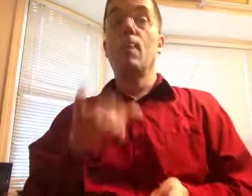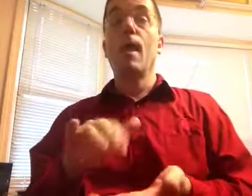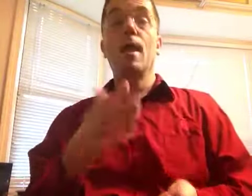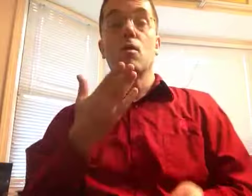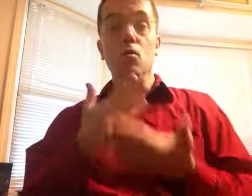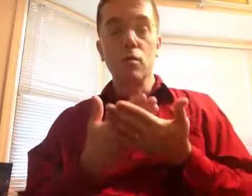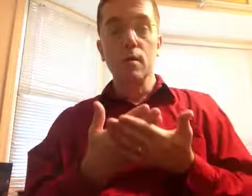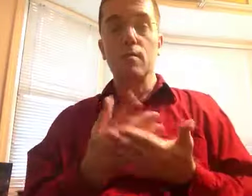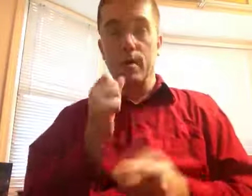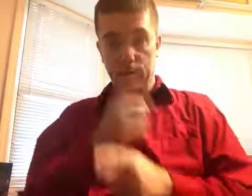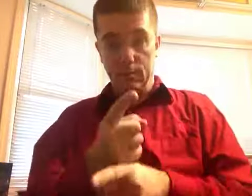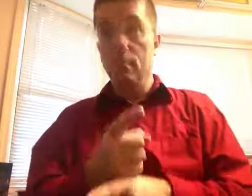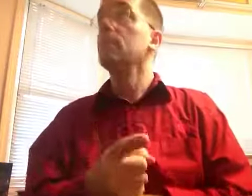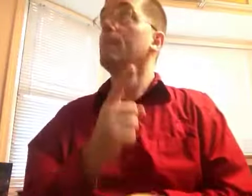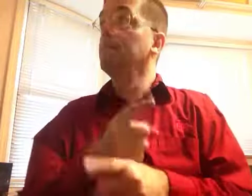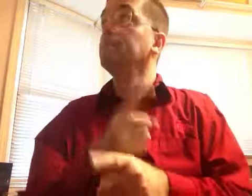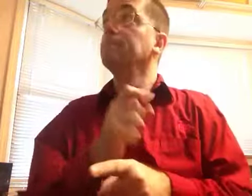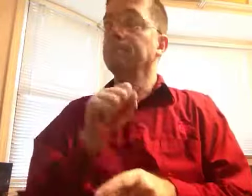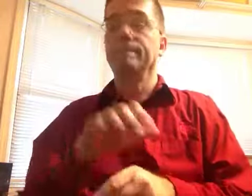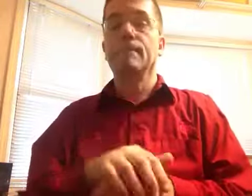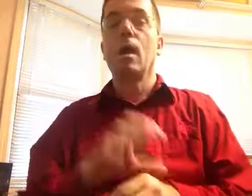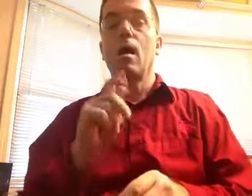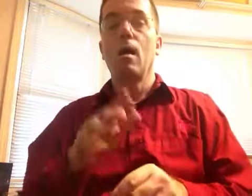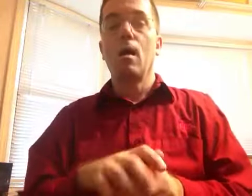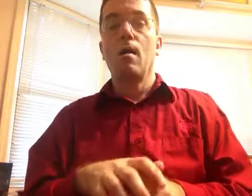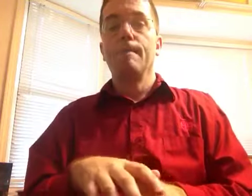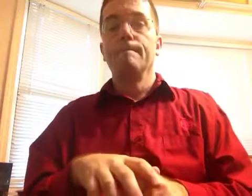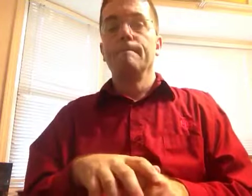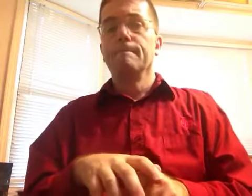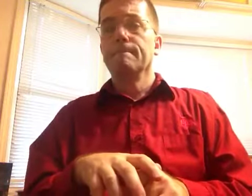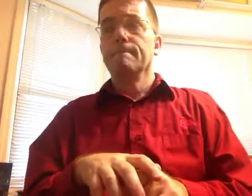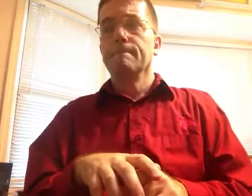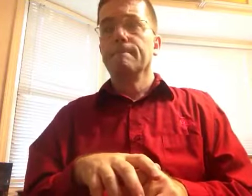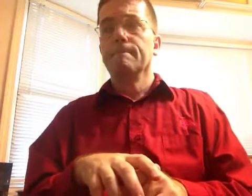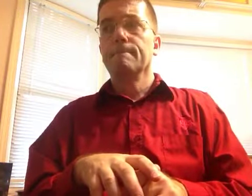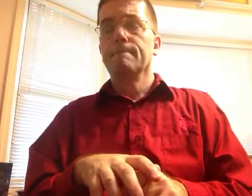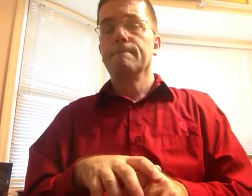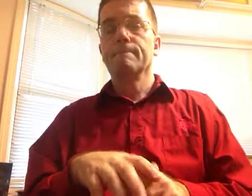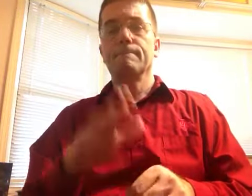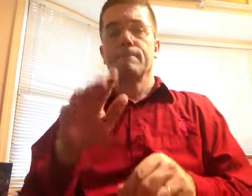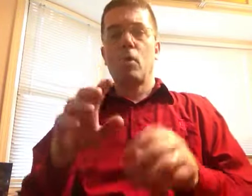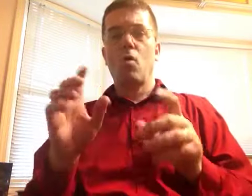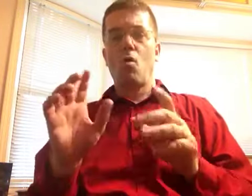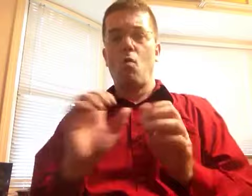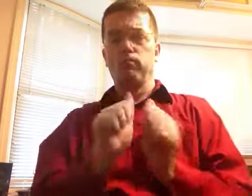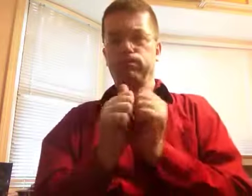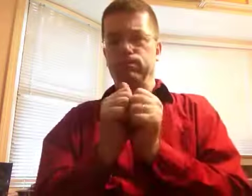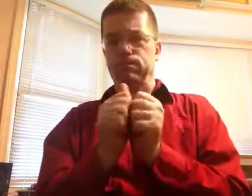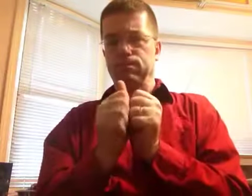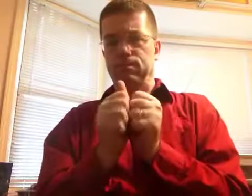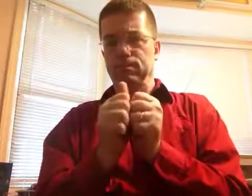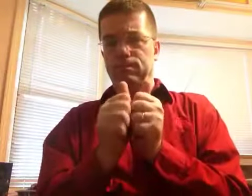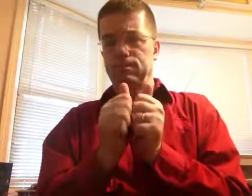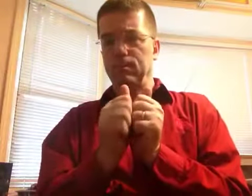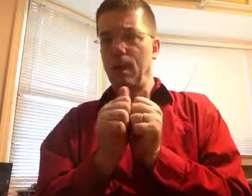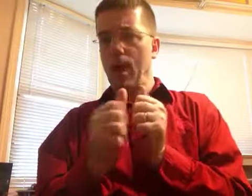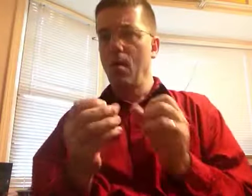he's not wanting to chase things. It's so competitive, and people, from what he tells me, they expect so much for such a little amount of cost